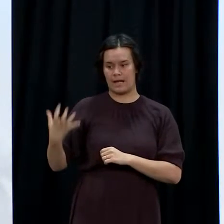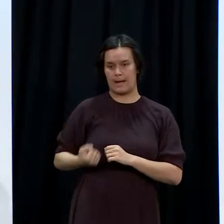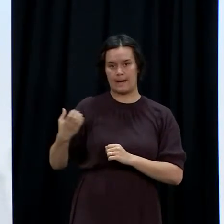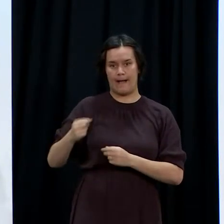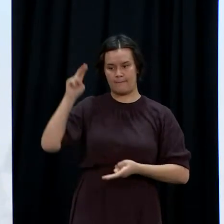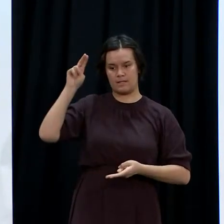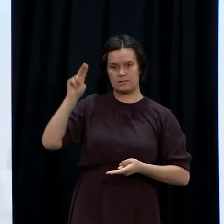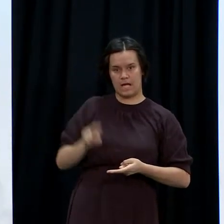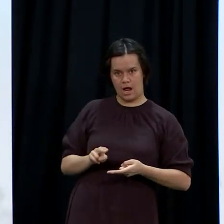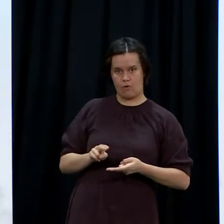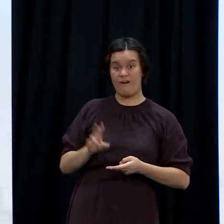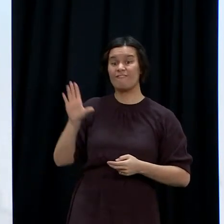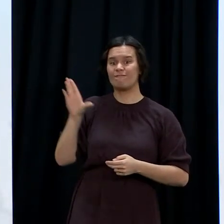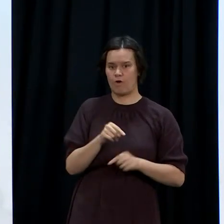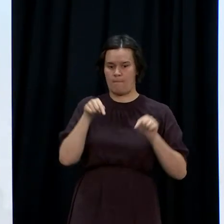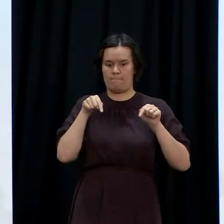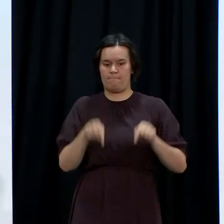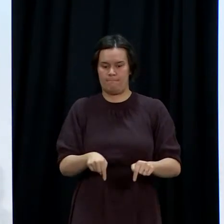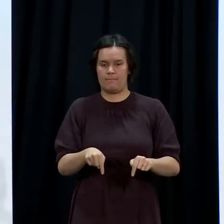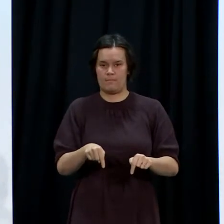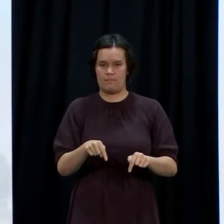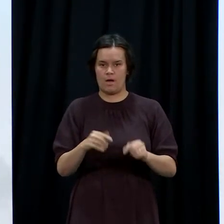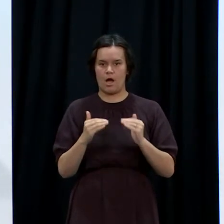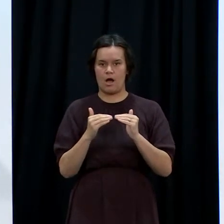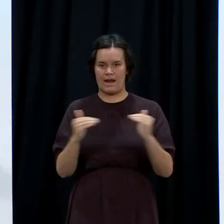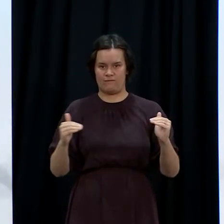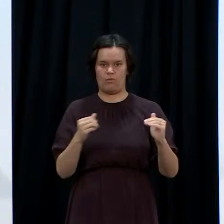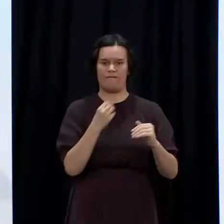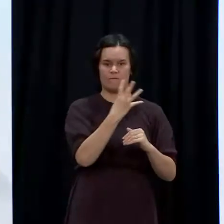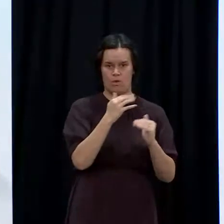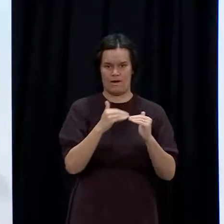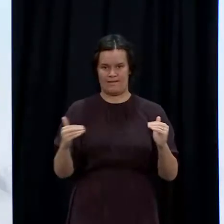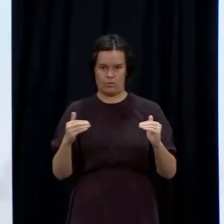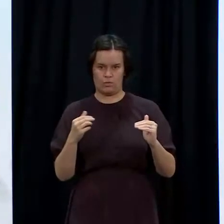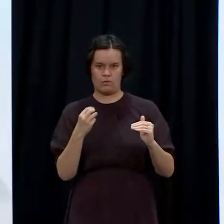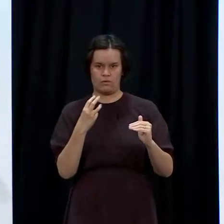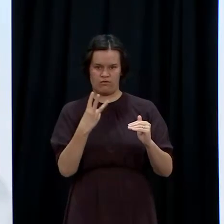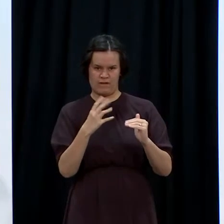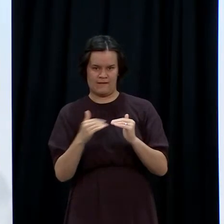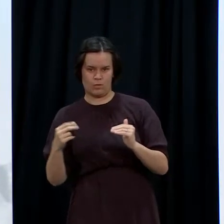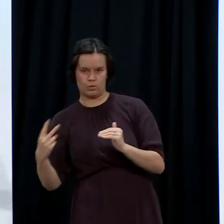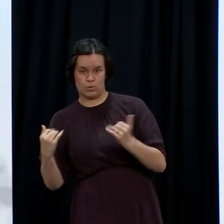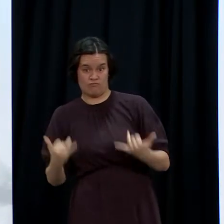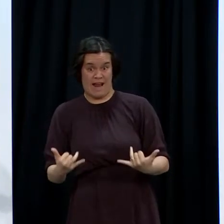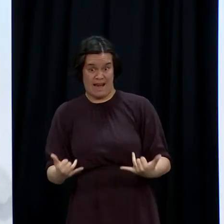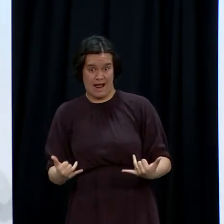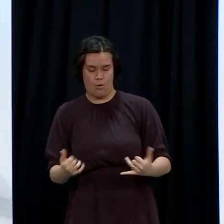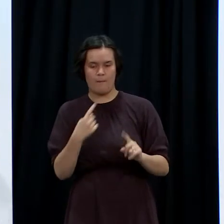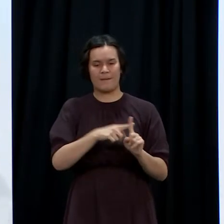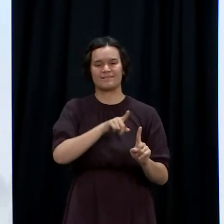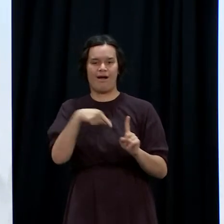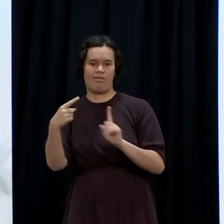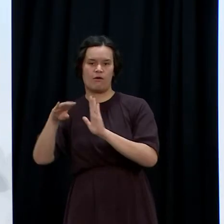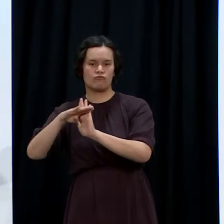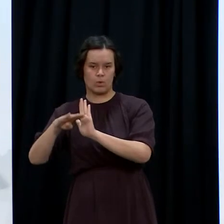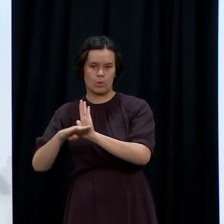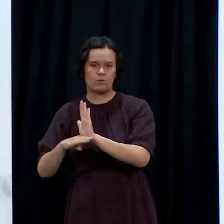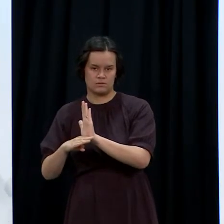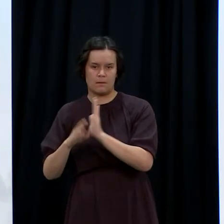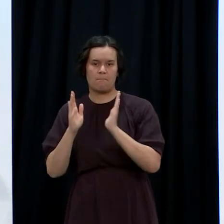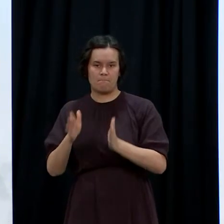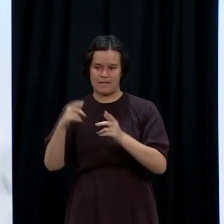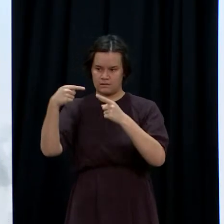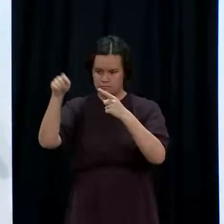days as a result of the current alert levels, as well as the existing eligibility criteria. In this case, the new payment,